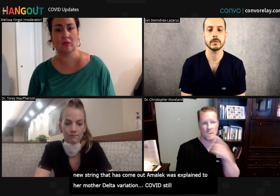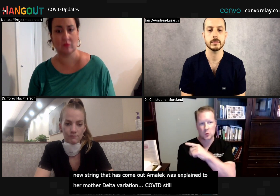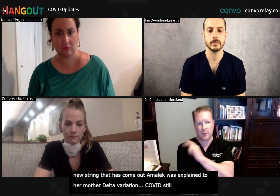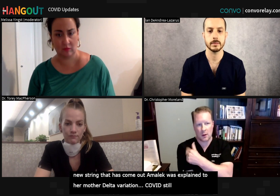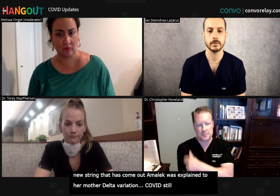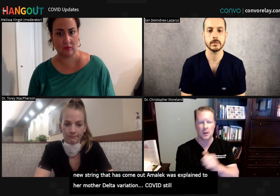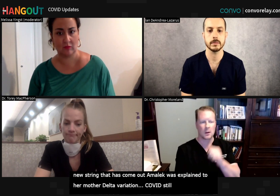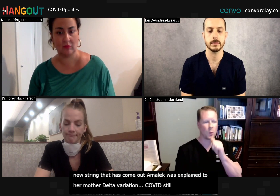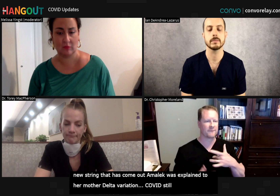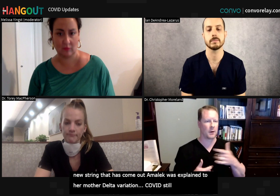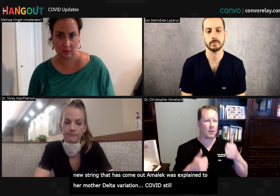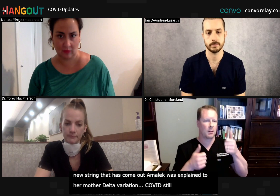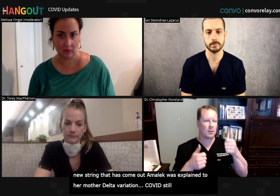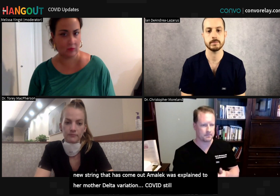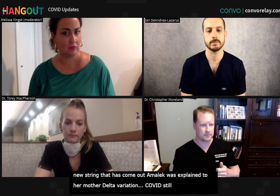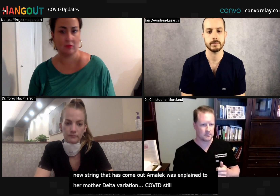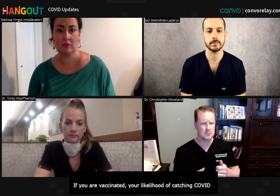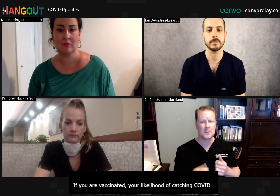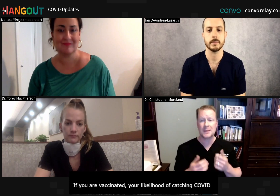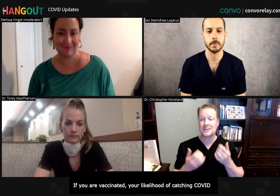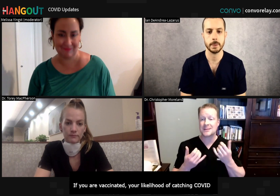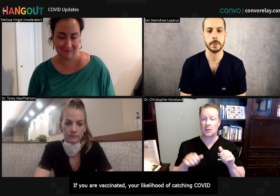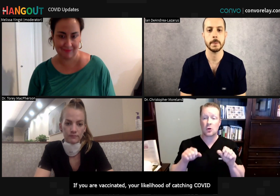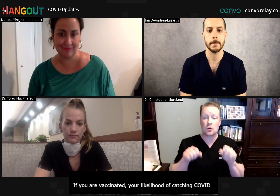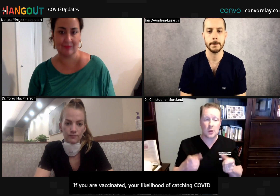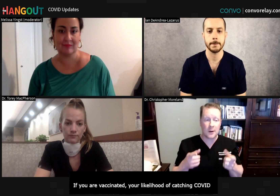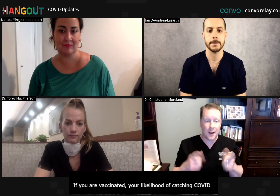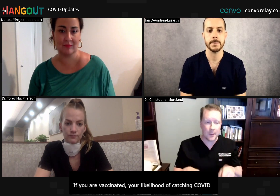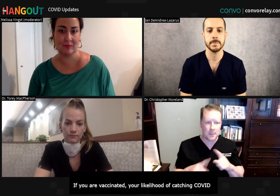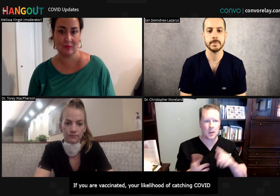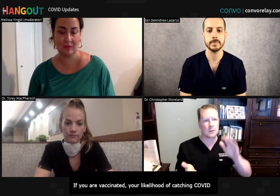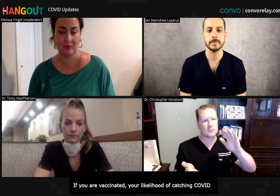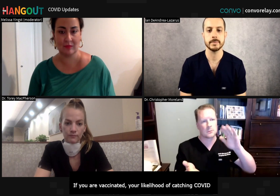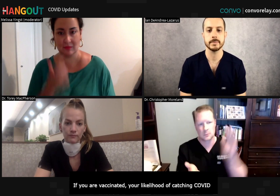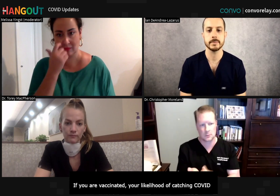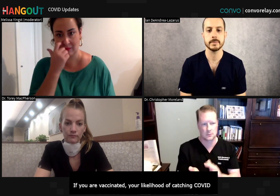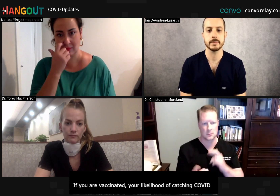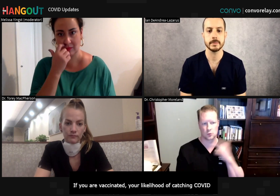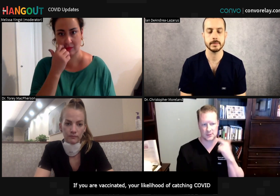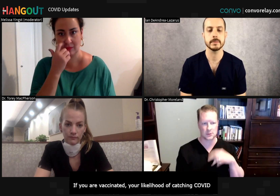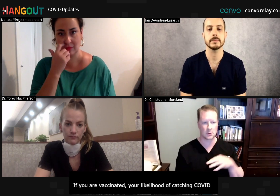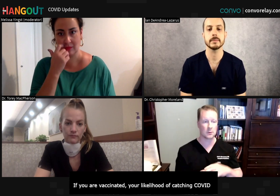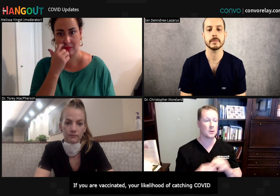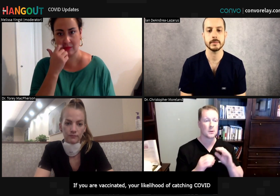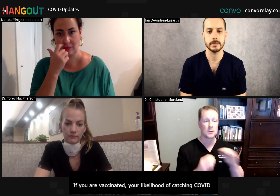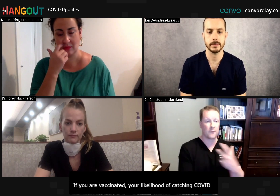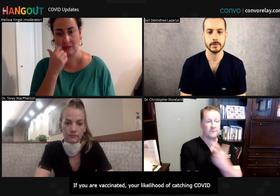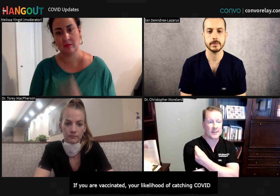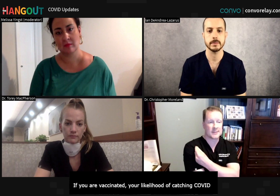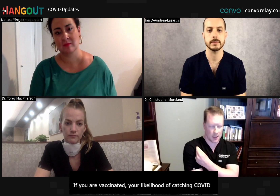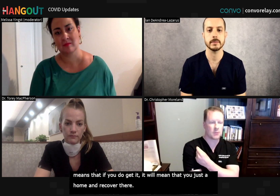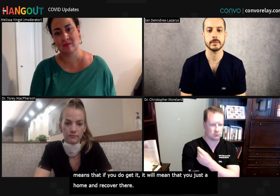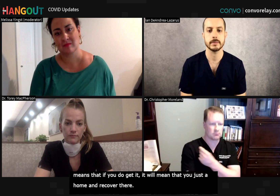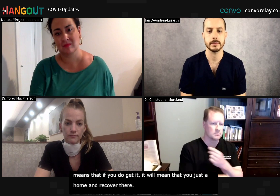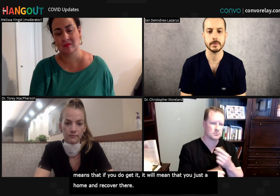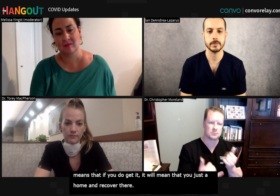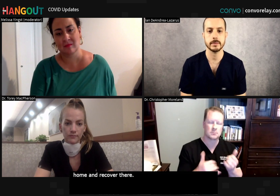means that if you do get it, you'll just stay at home and recover there. And it also severely reduces the risk. So